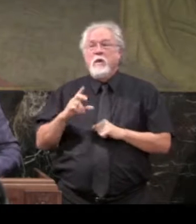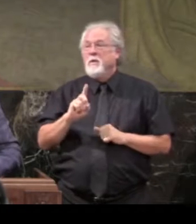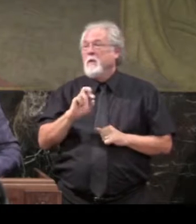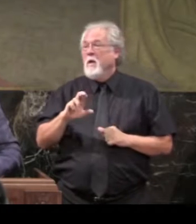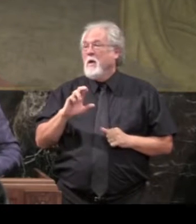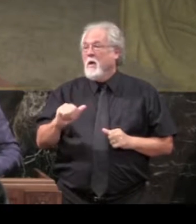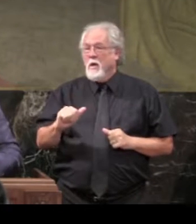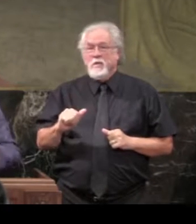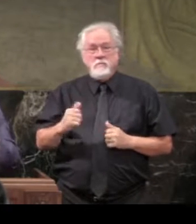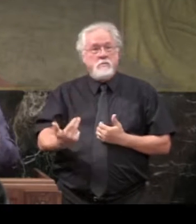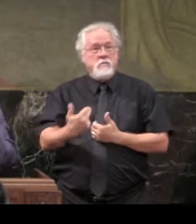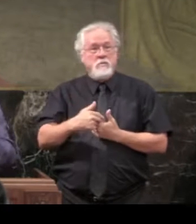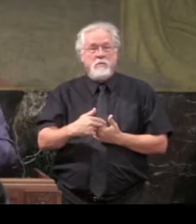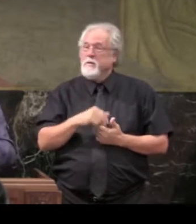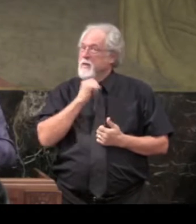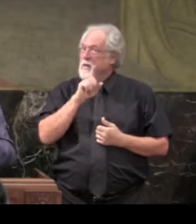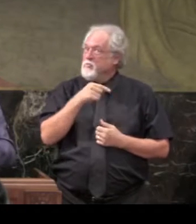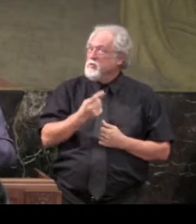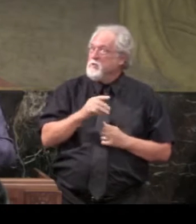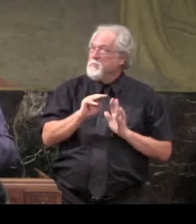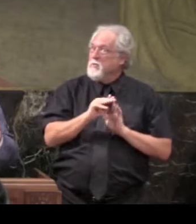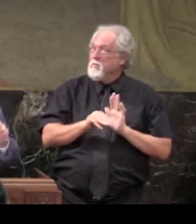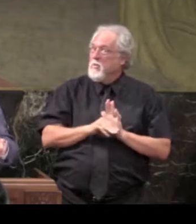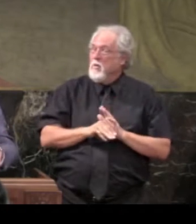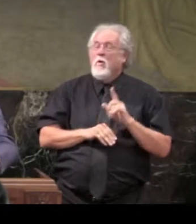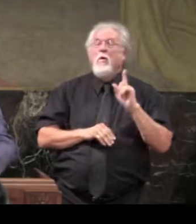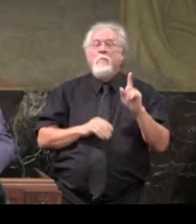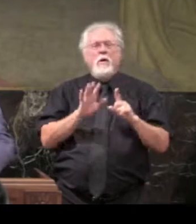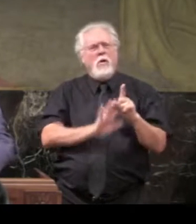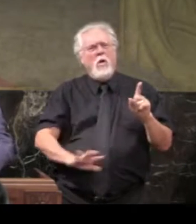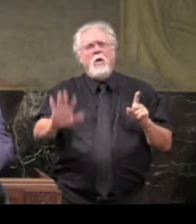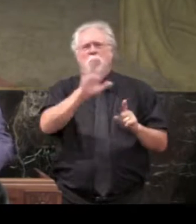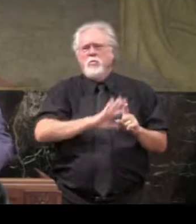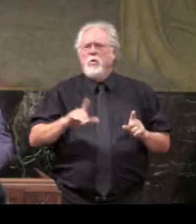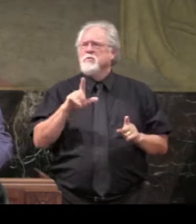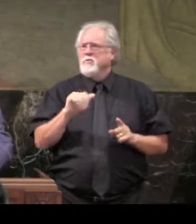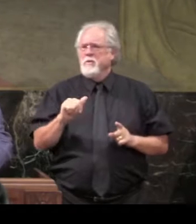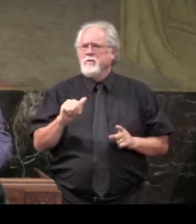DRA's participation, not just in Monroe, but across the state of